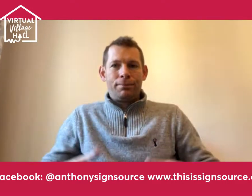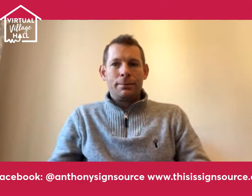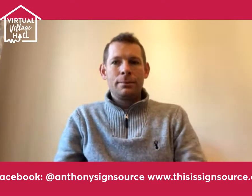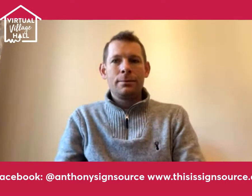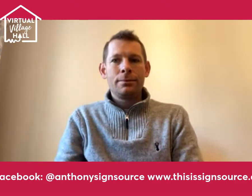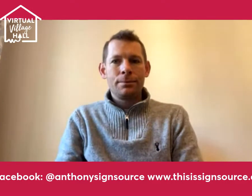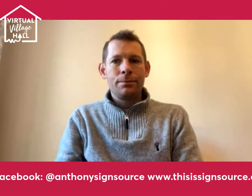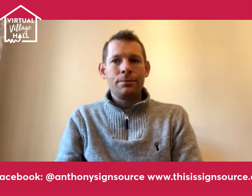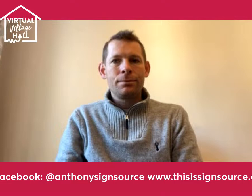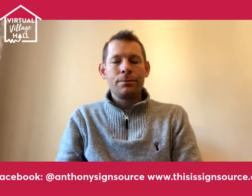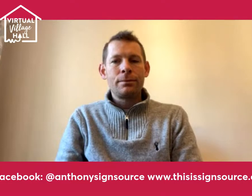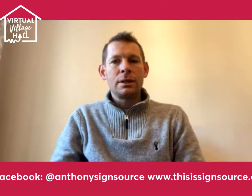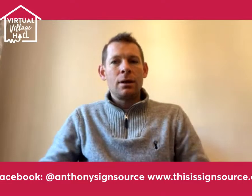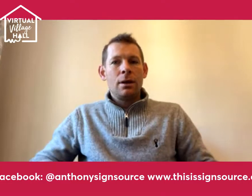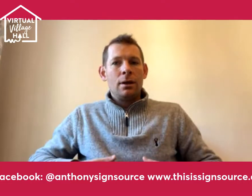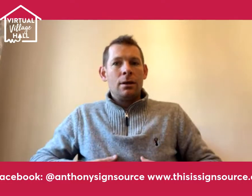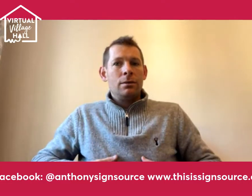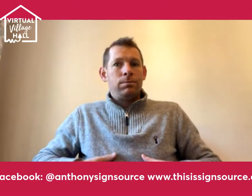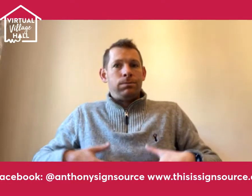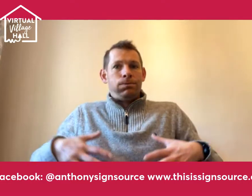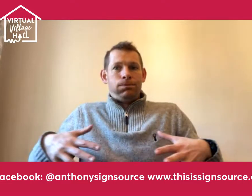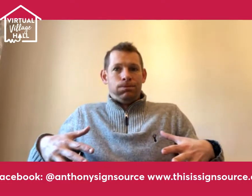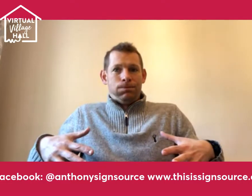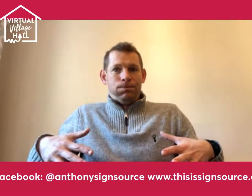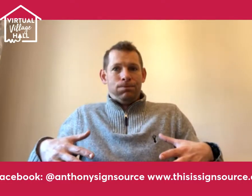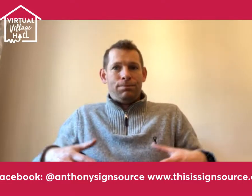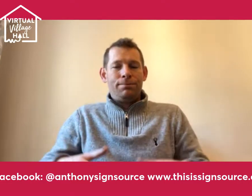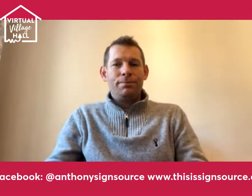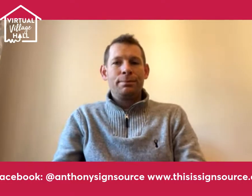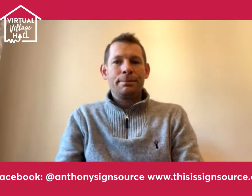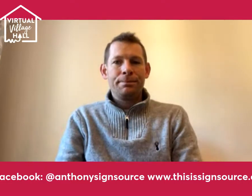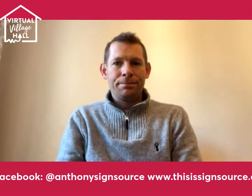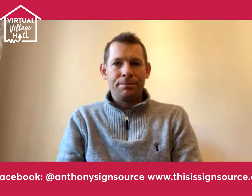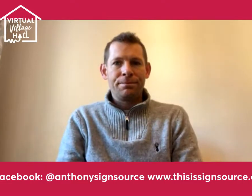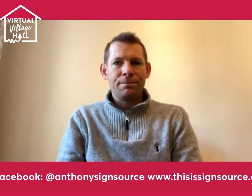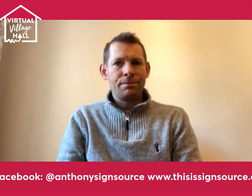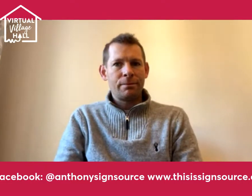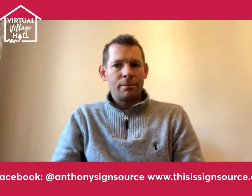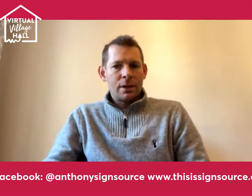or fat or heavy, fat,